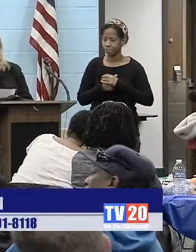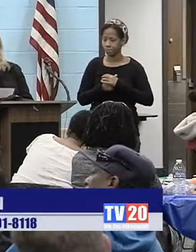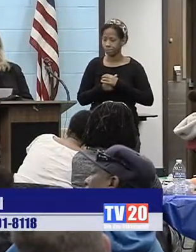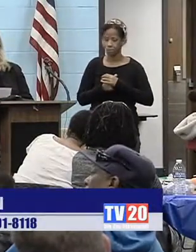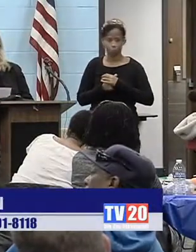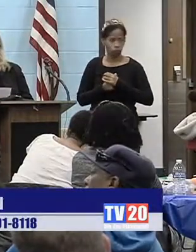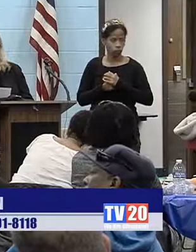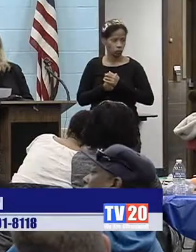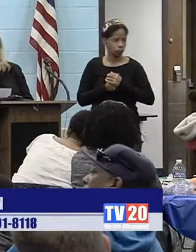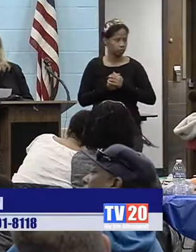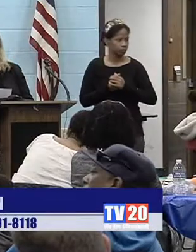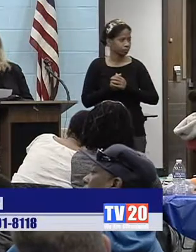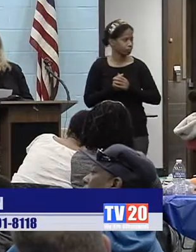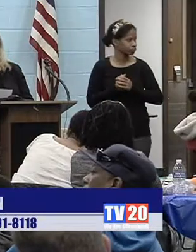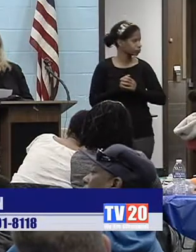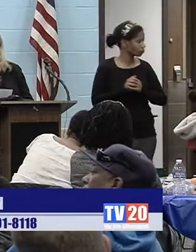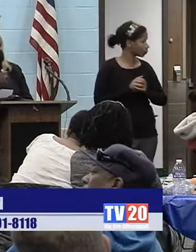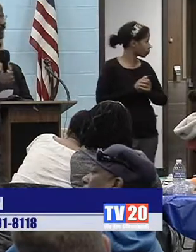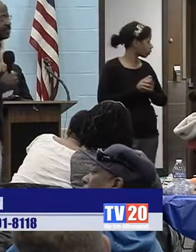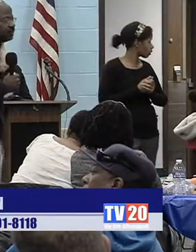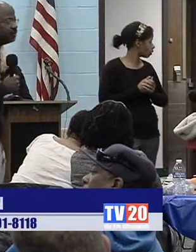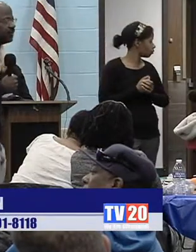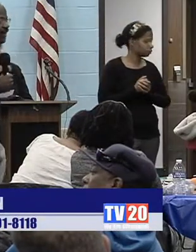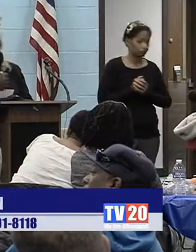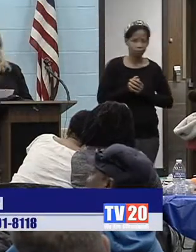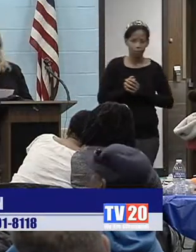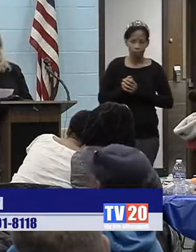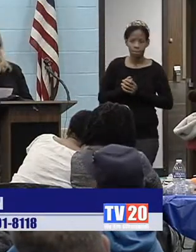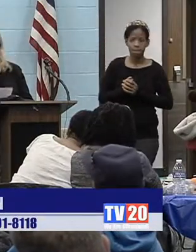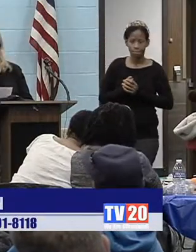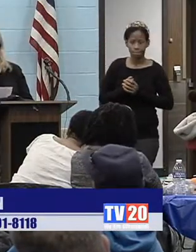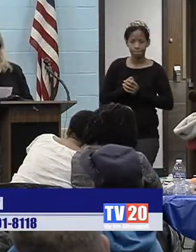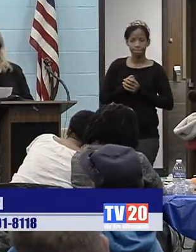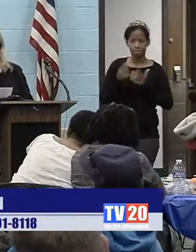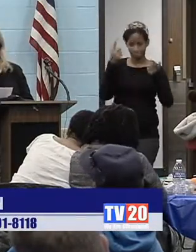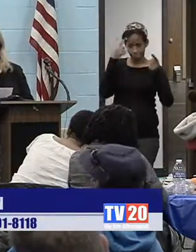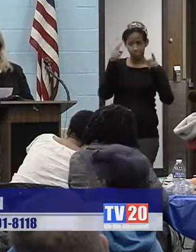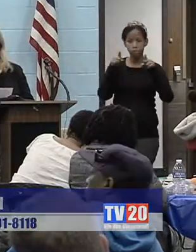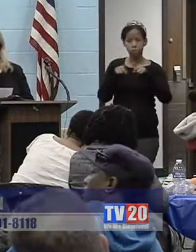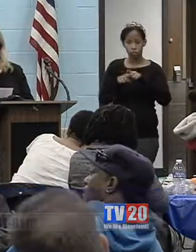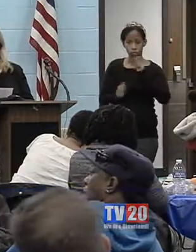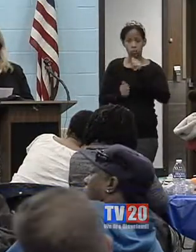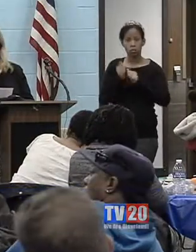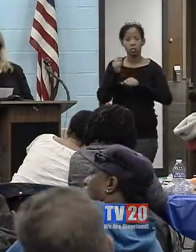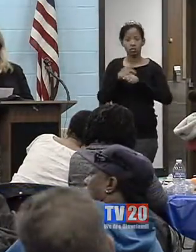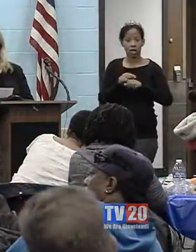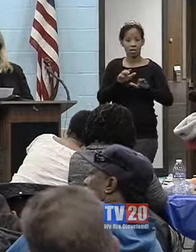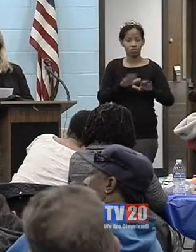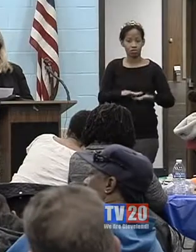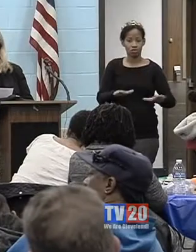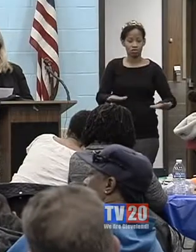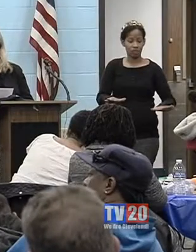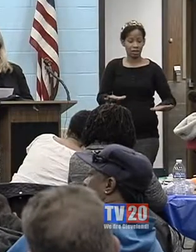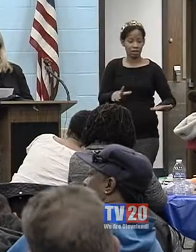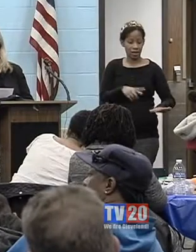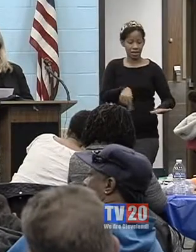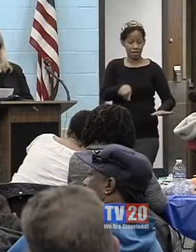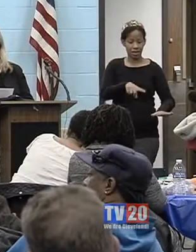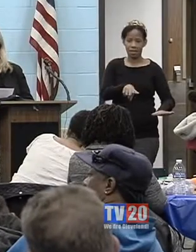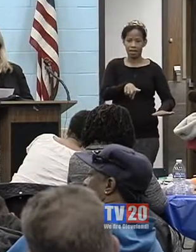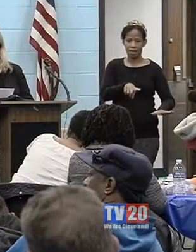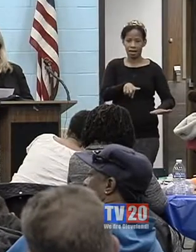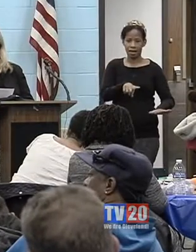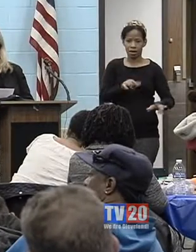and you don't do the outcome measures. But that is, you're right. Because a lot of times the children,